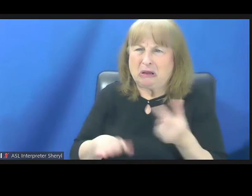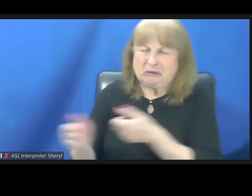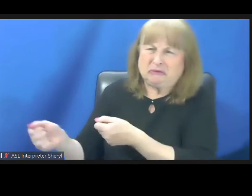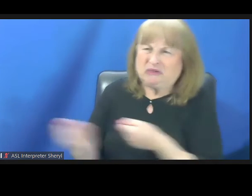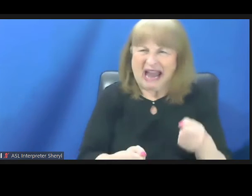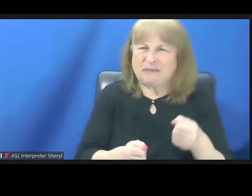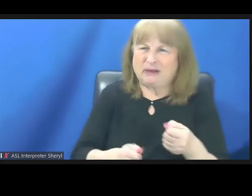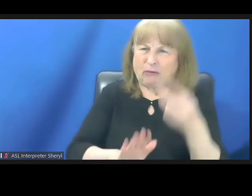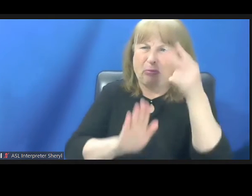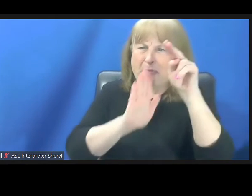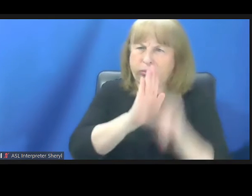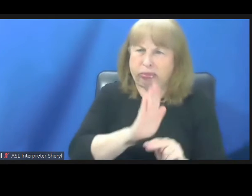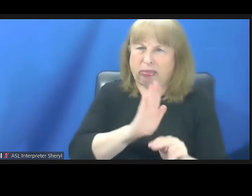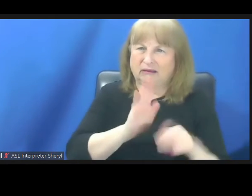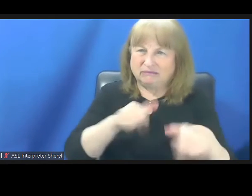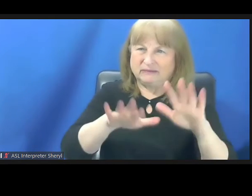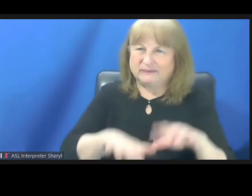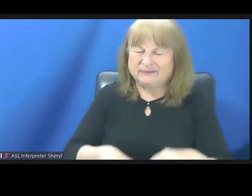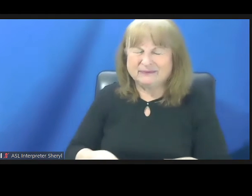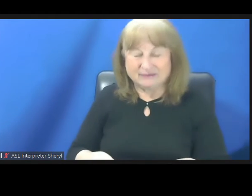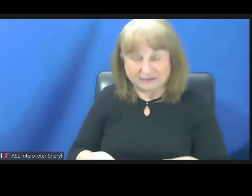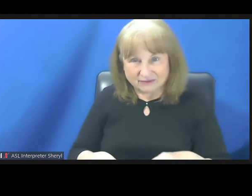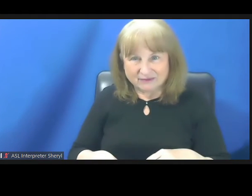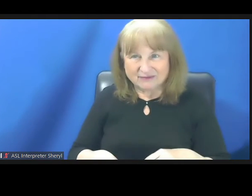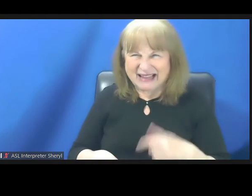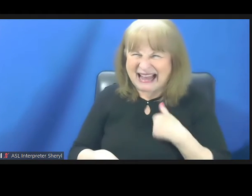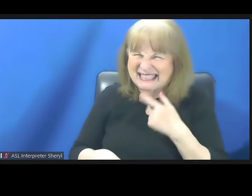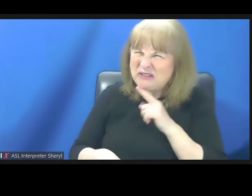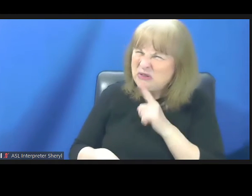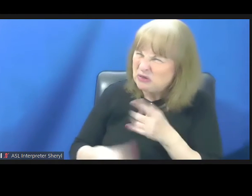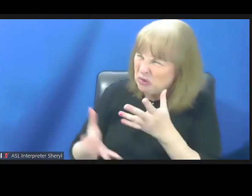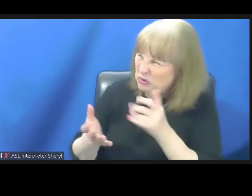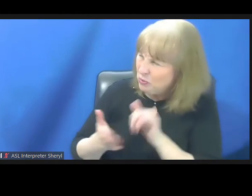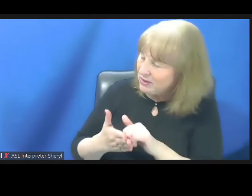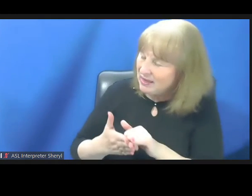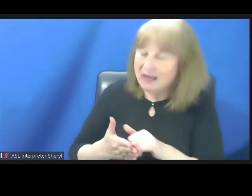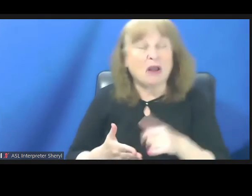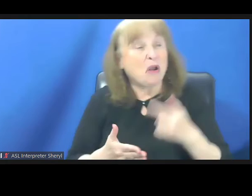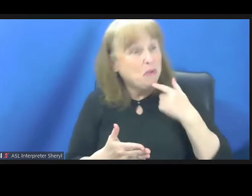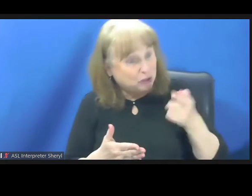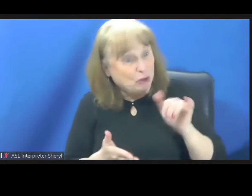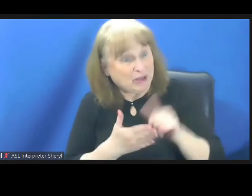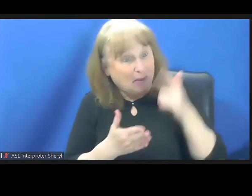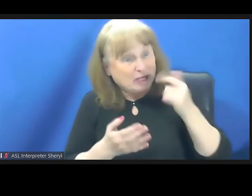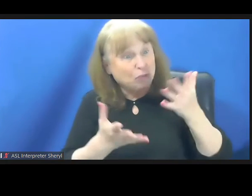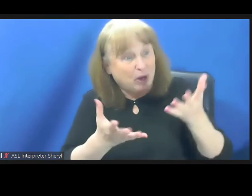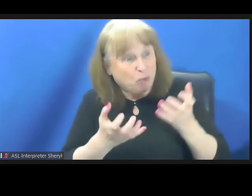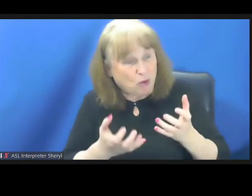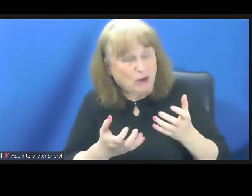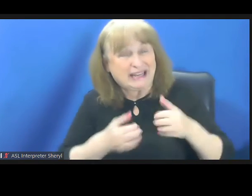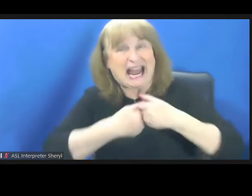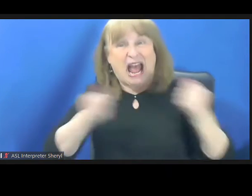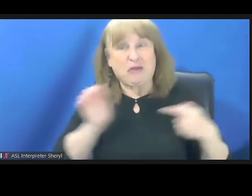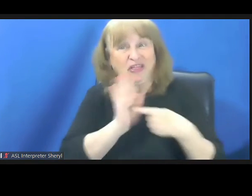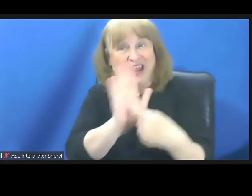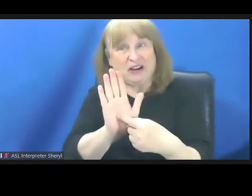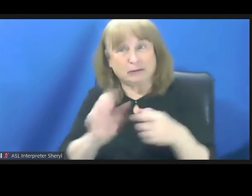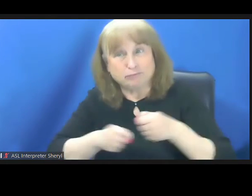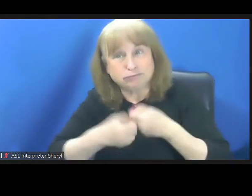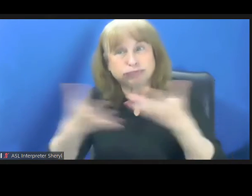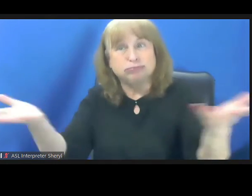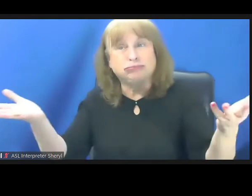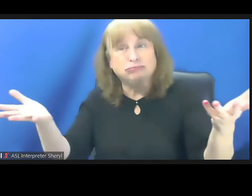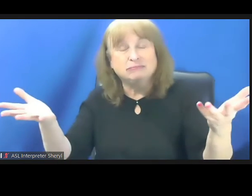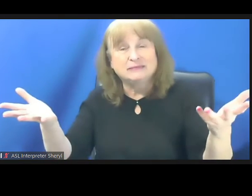like a dead dog into the grave. So those are the things I said, are you sure you want us? They said, we told you this because we want it out there. Mm-hmm. So